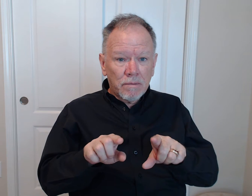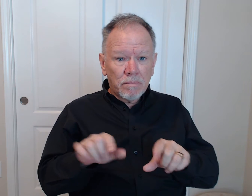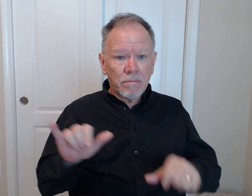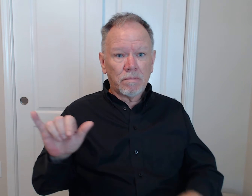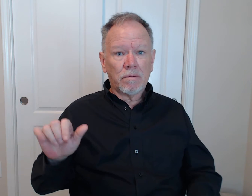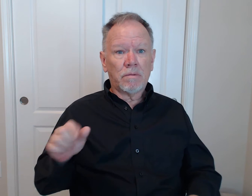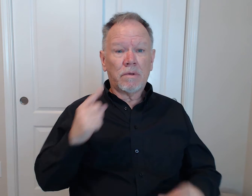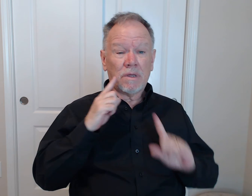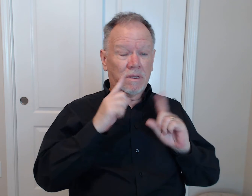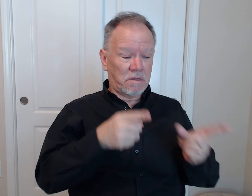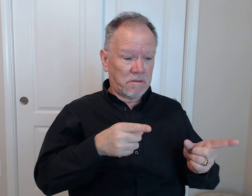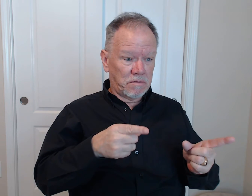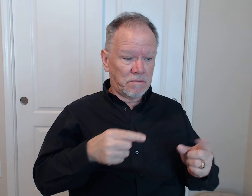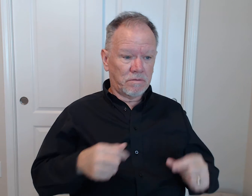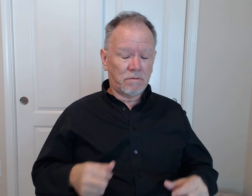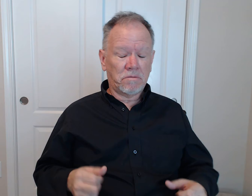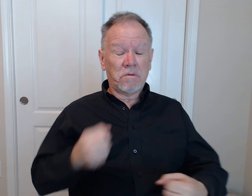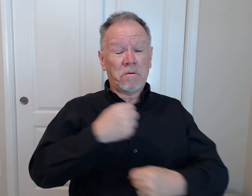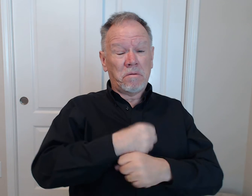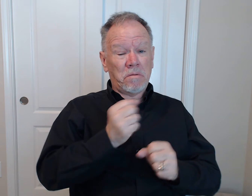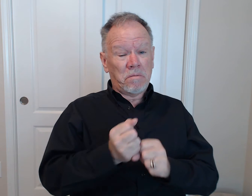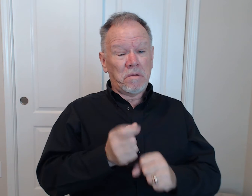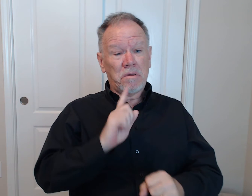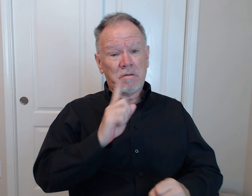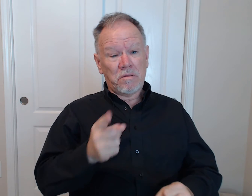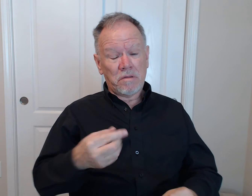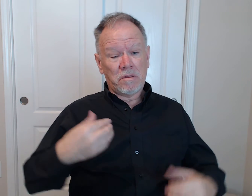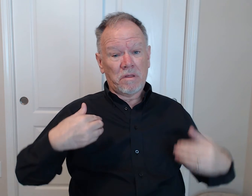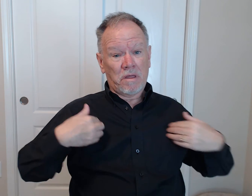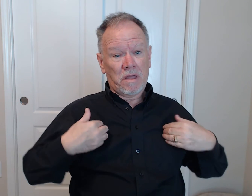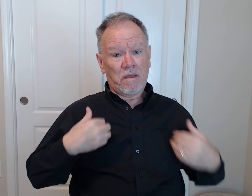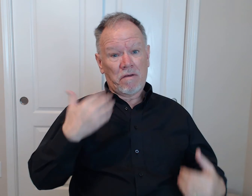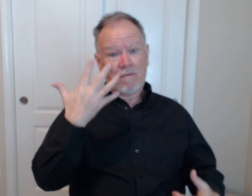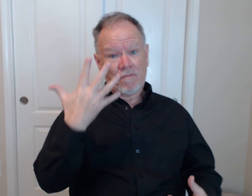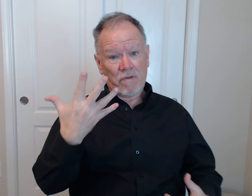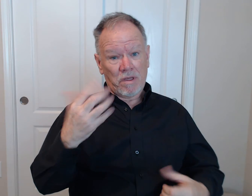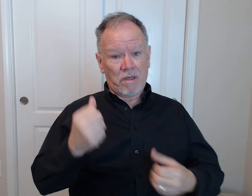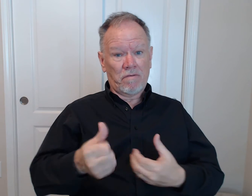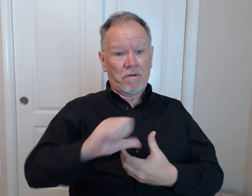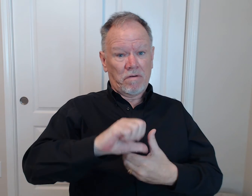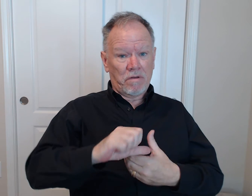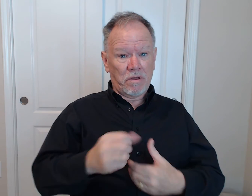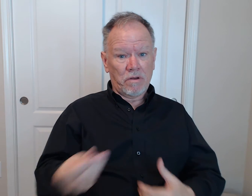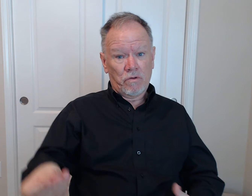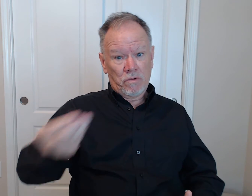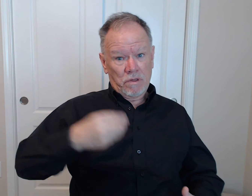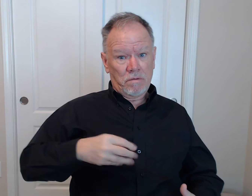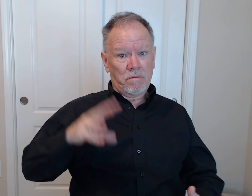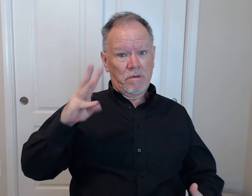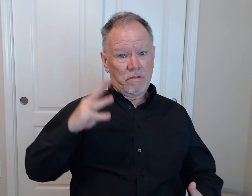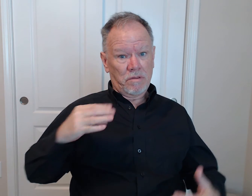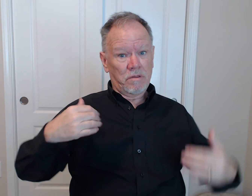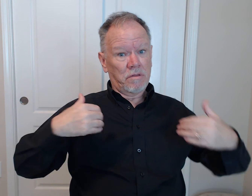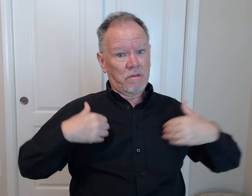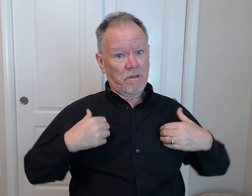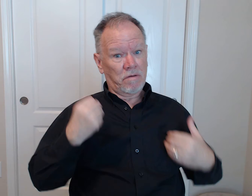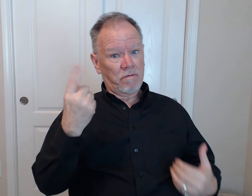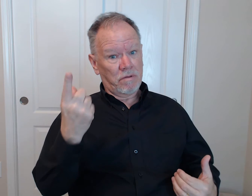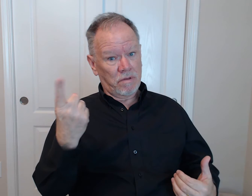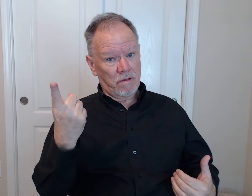6, I'm going to have 11. If I have 6 avocados and you gave me 5, I'm going to have 11 either way. Let's do a couple. Since this number line is so nice, I